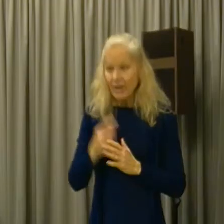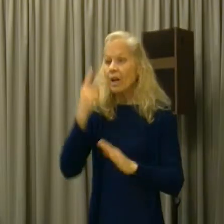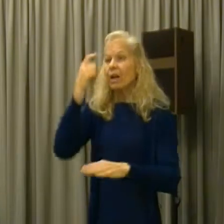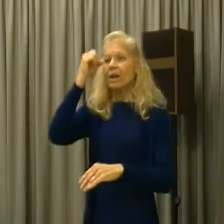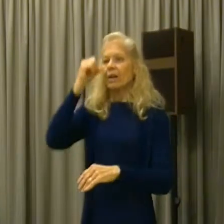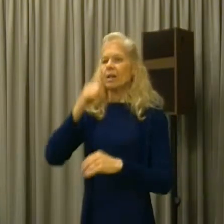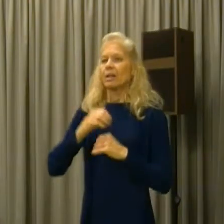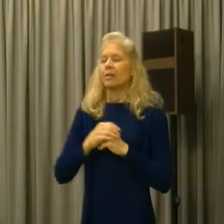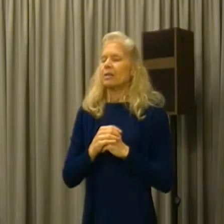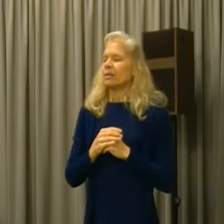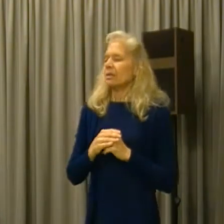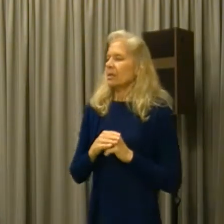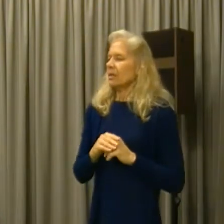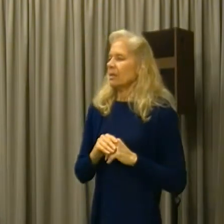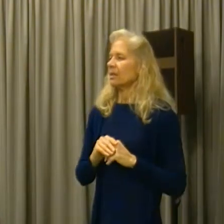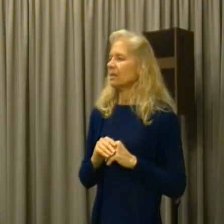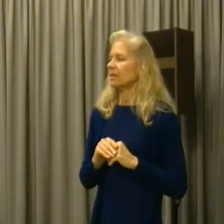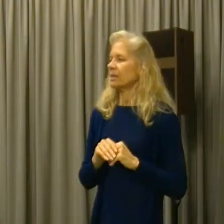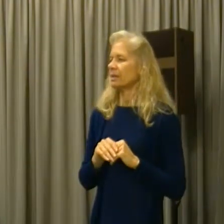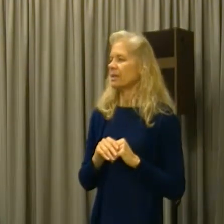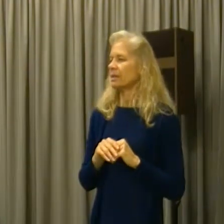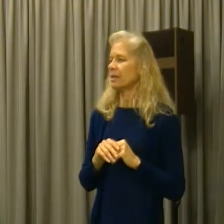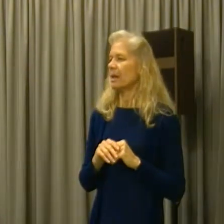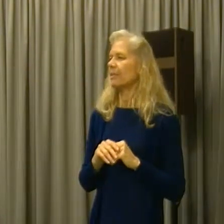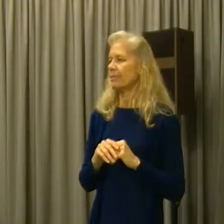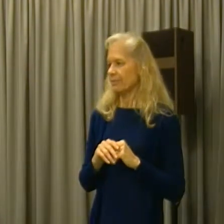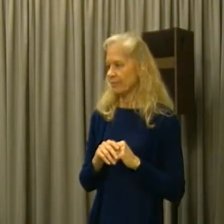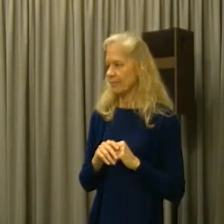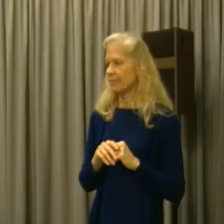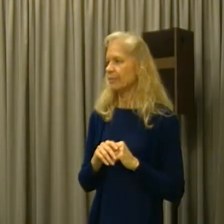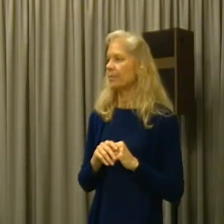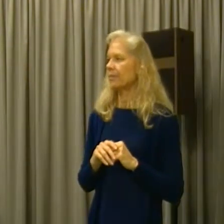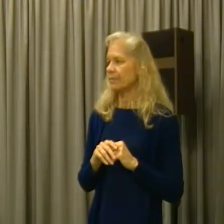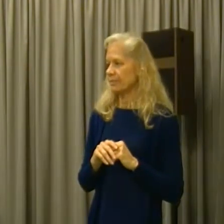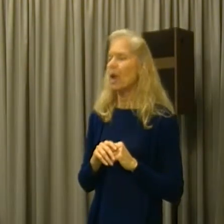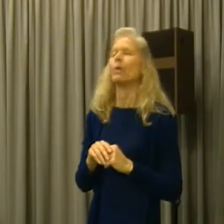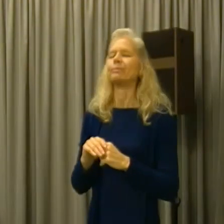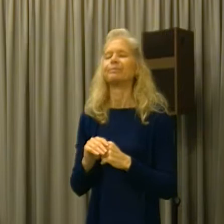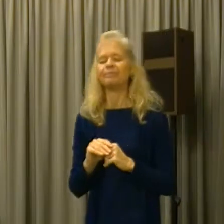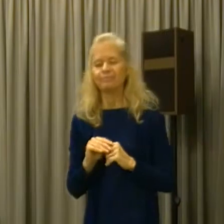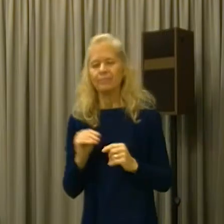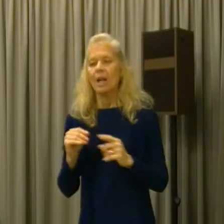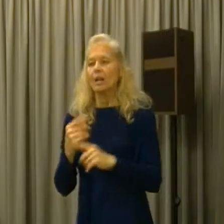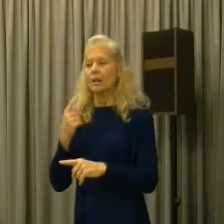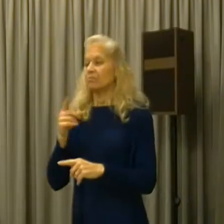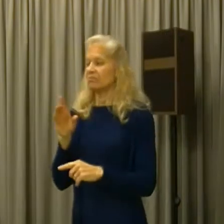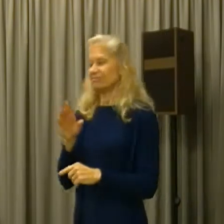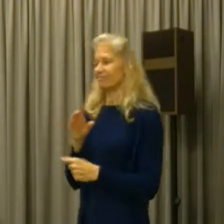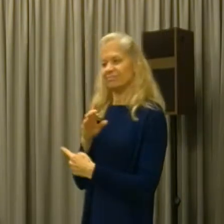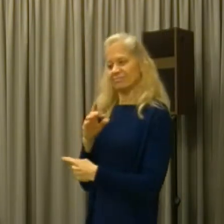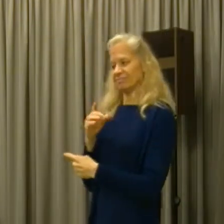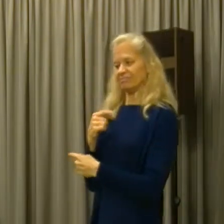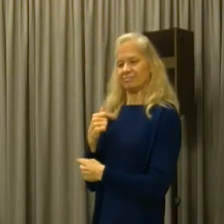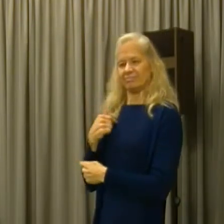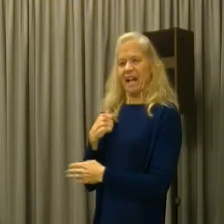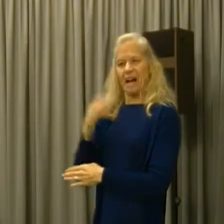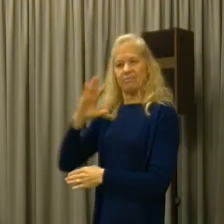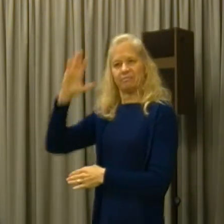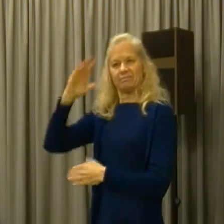and to continue to teach those in the schools in that village. That was his practice. And so they began to pray.